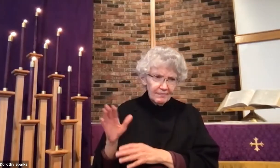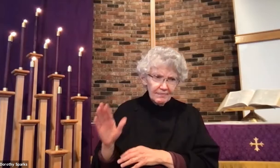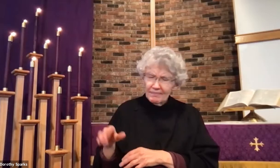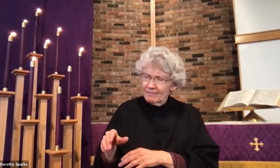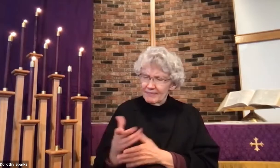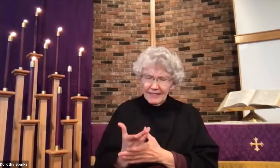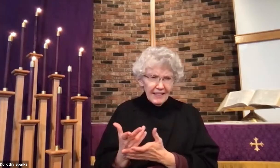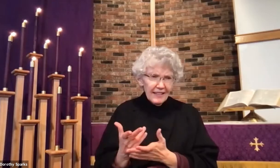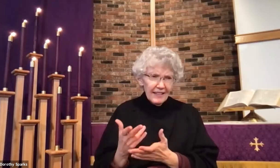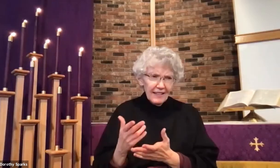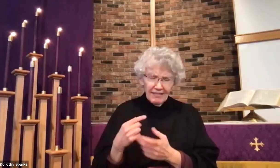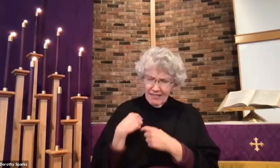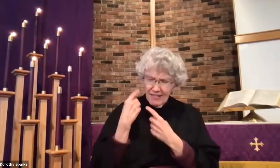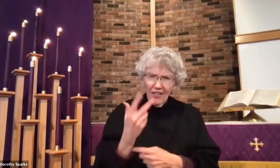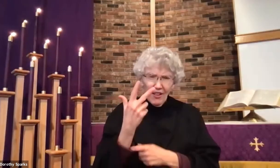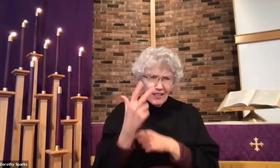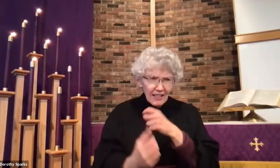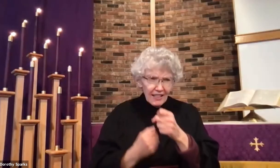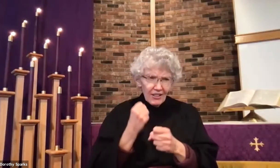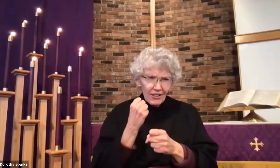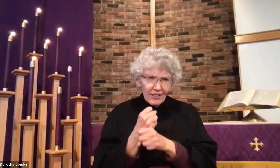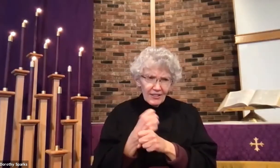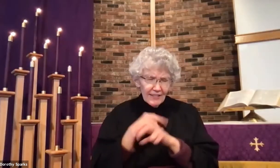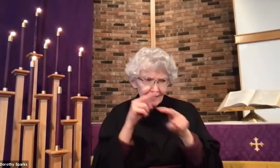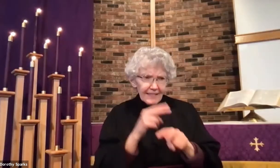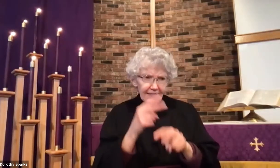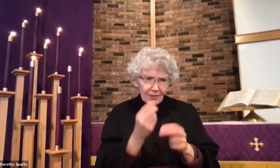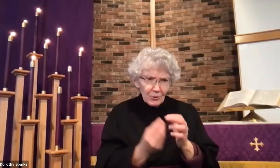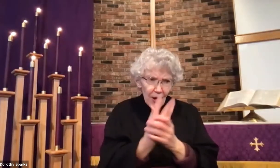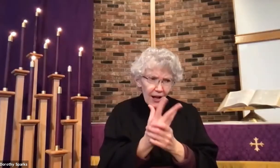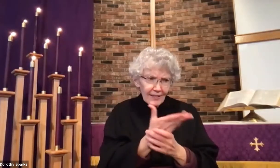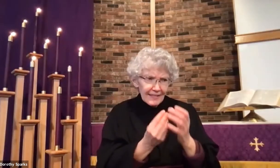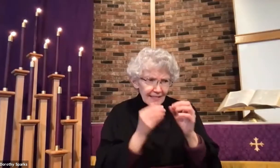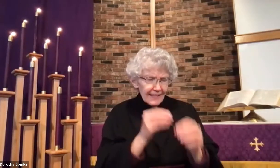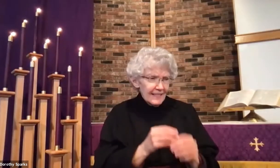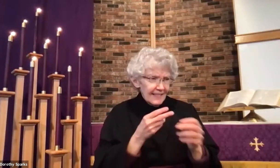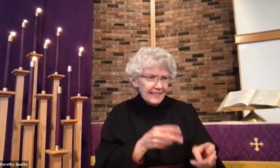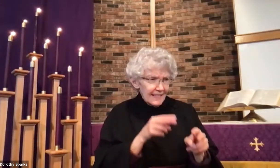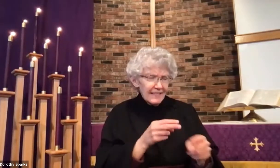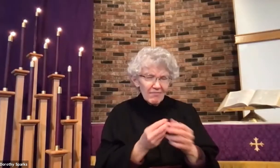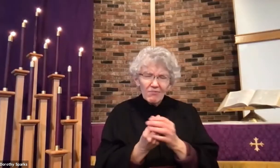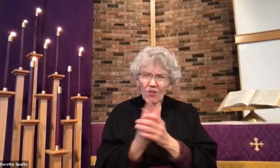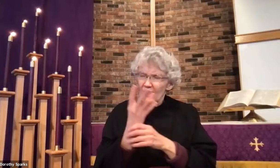fruit on this tree for 3 years. But I never find any."